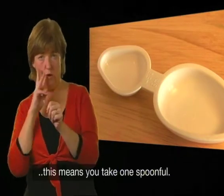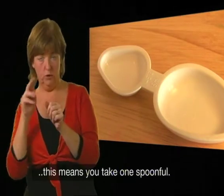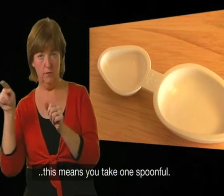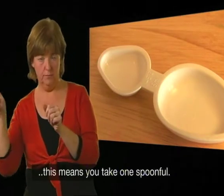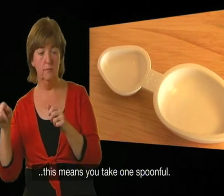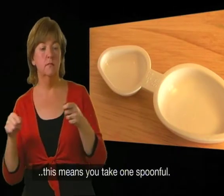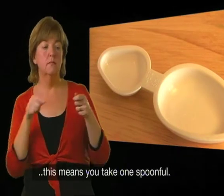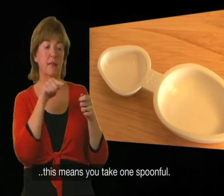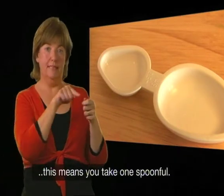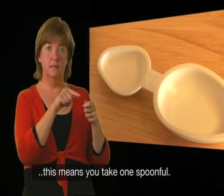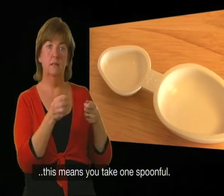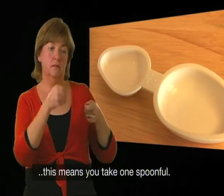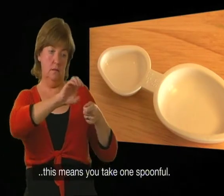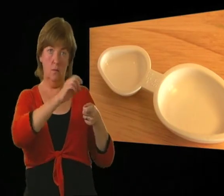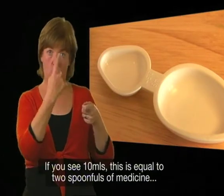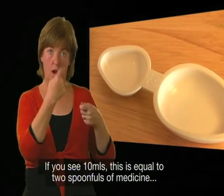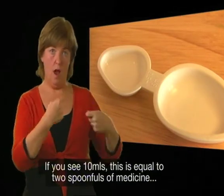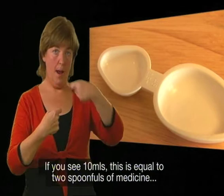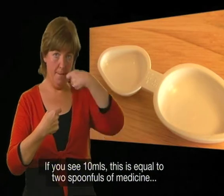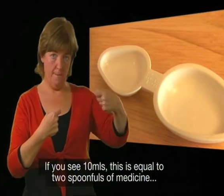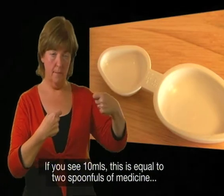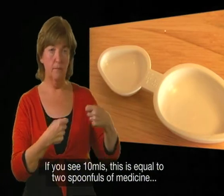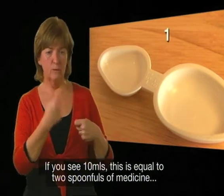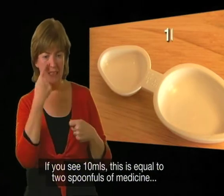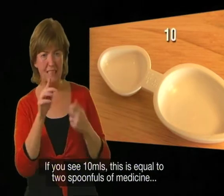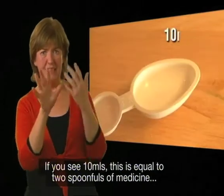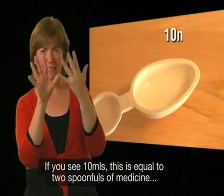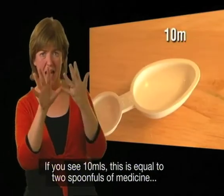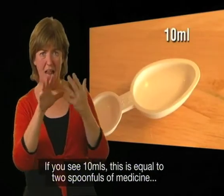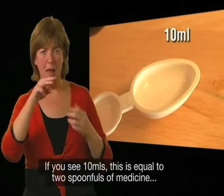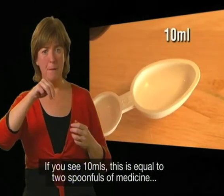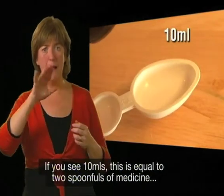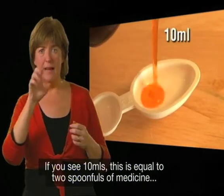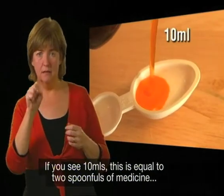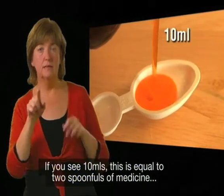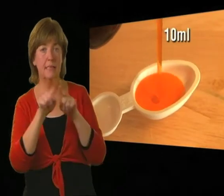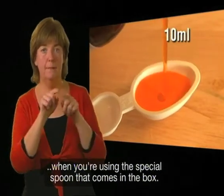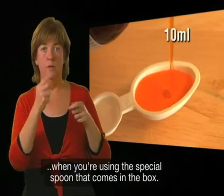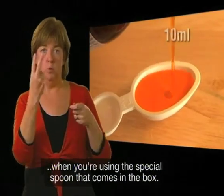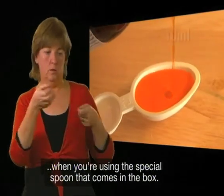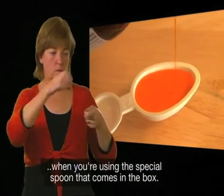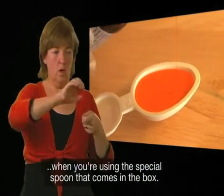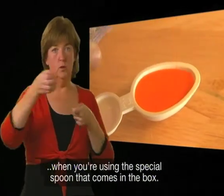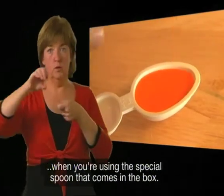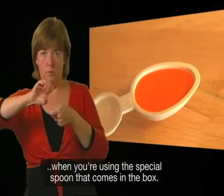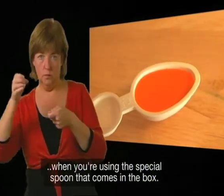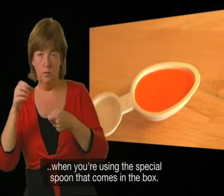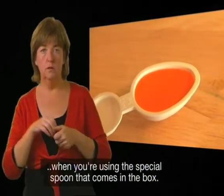This means you take one spoonful. If you see 10 mils, this is equal to 2 spoonfuls of medicine when you're using the special spoon that comes in the